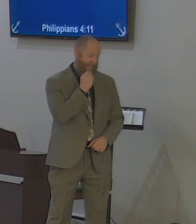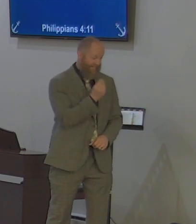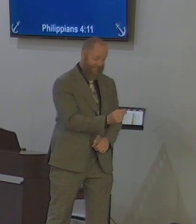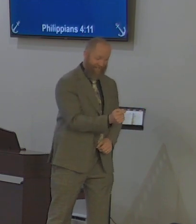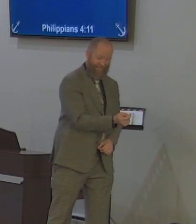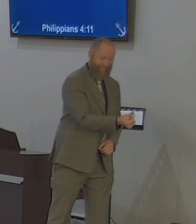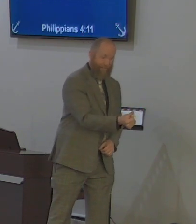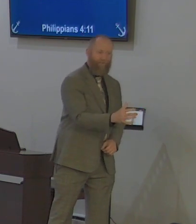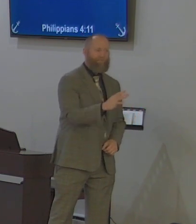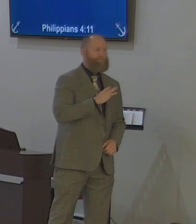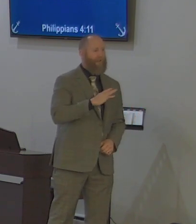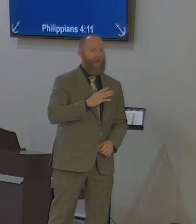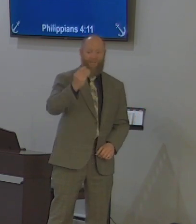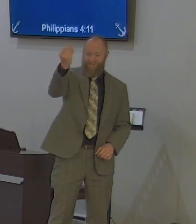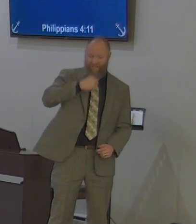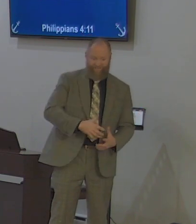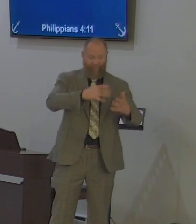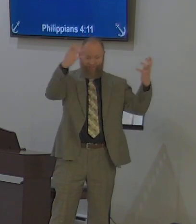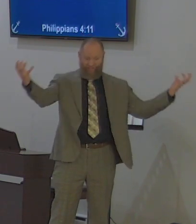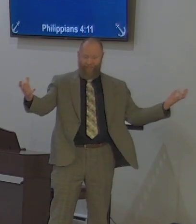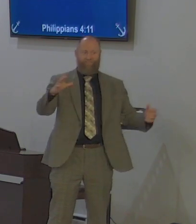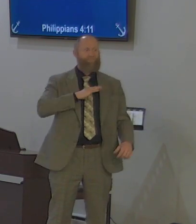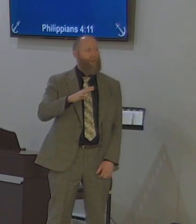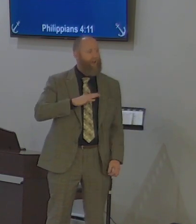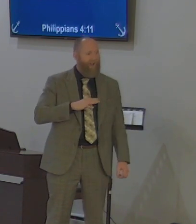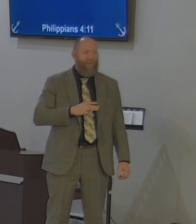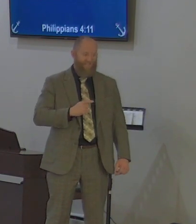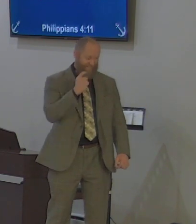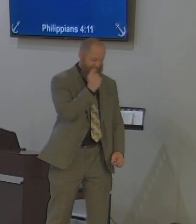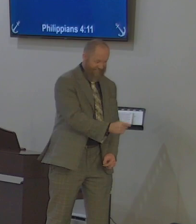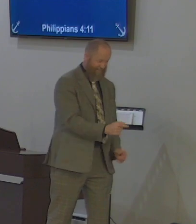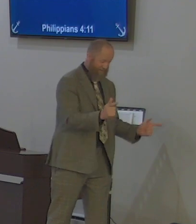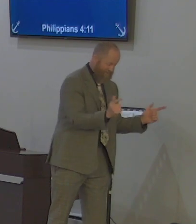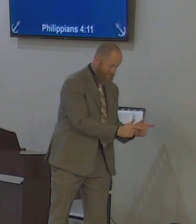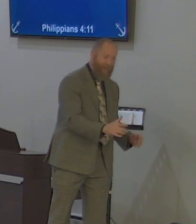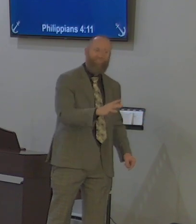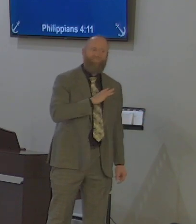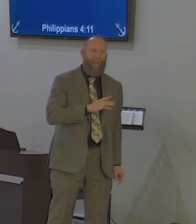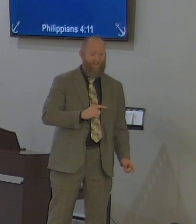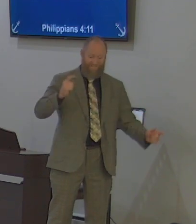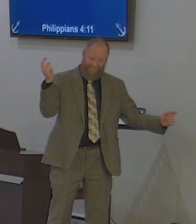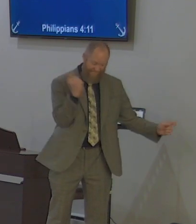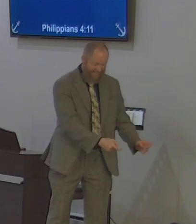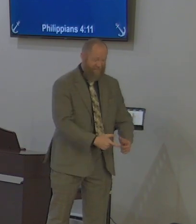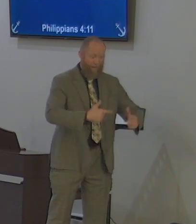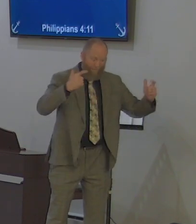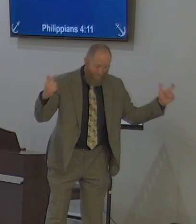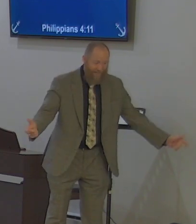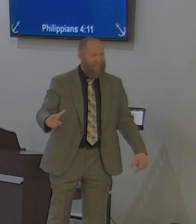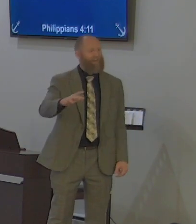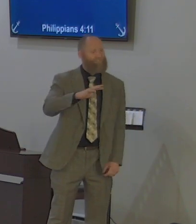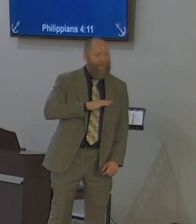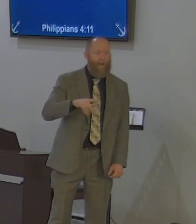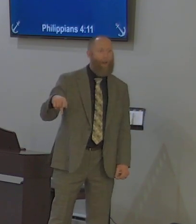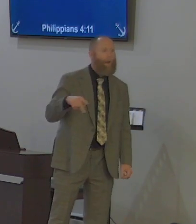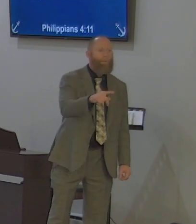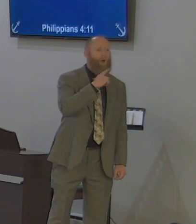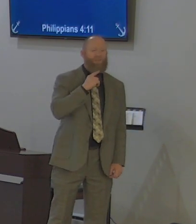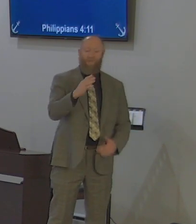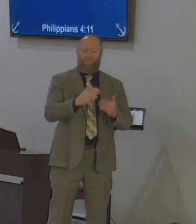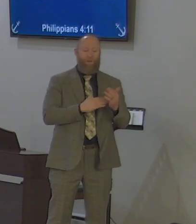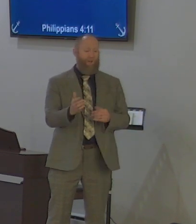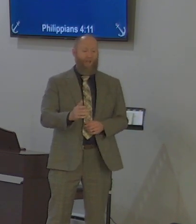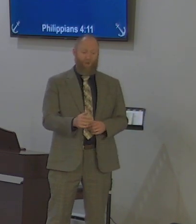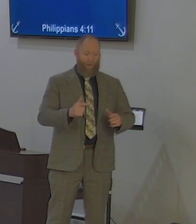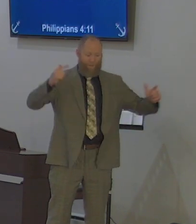lot, that's enough. And if I have nothing or a little, it's enough. I've learned in whatsoever state I'm in, therewith to be content. Why?